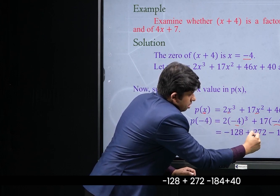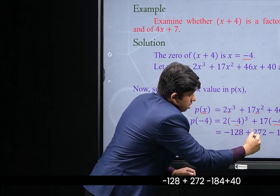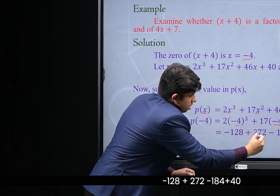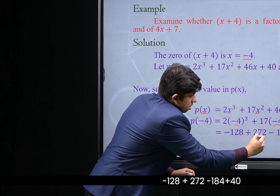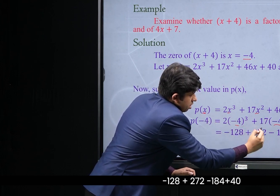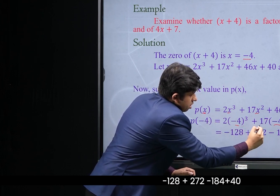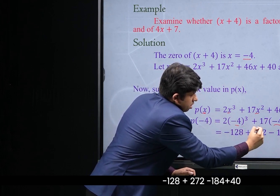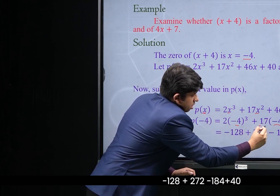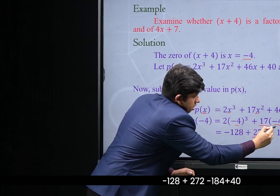40.